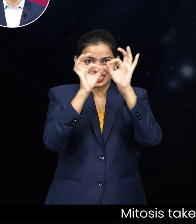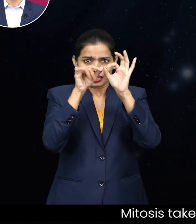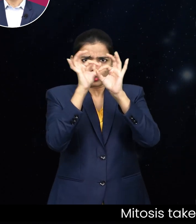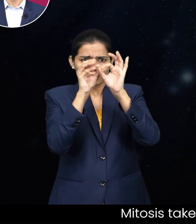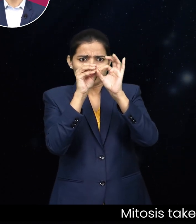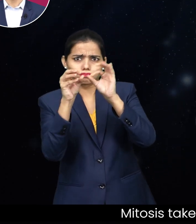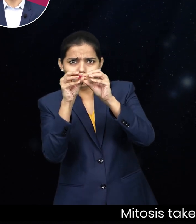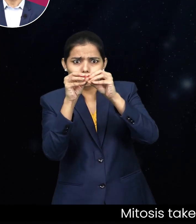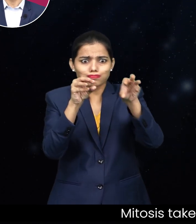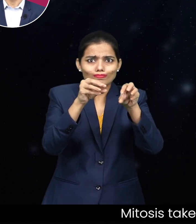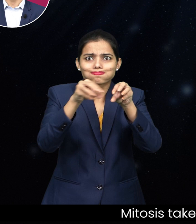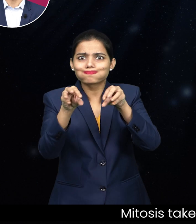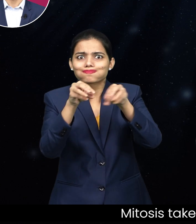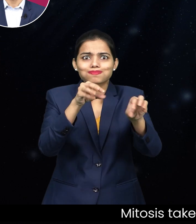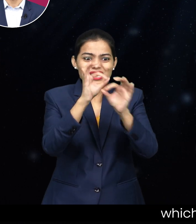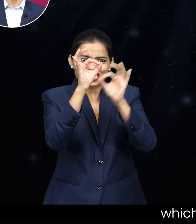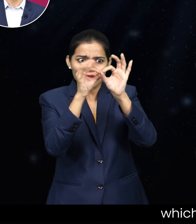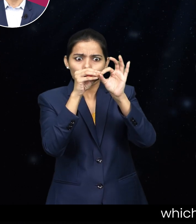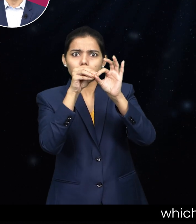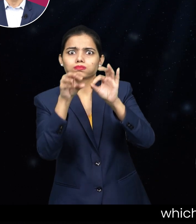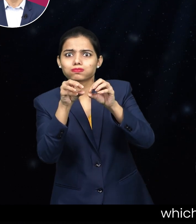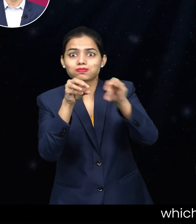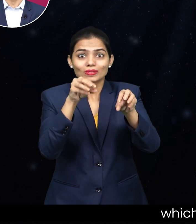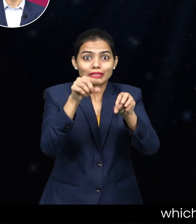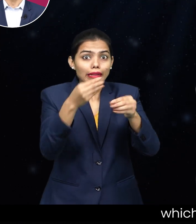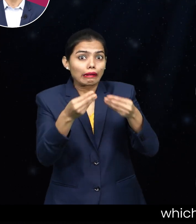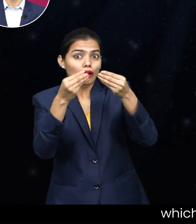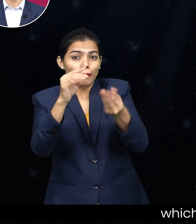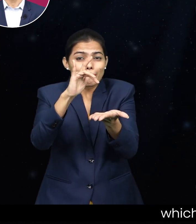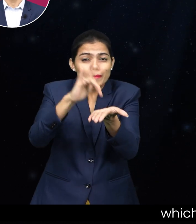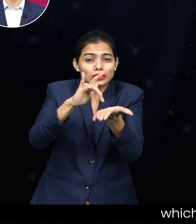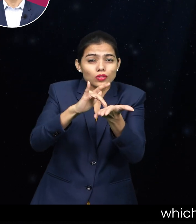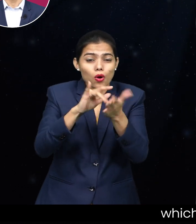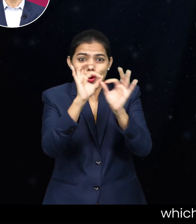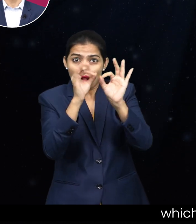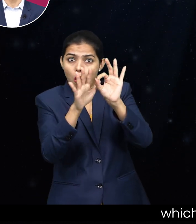Mitosis takes place in all body cells which retain the same